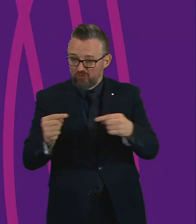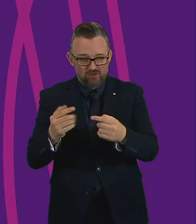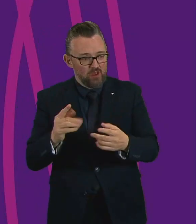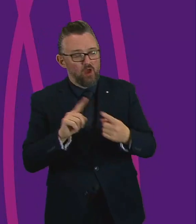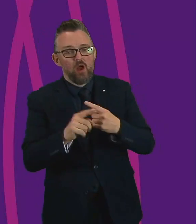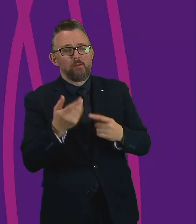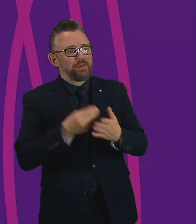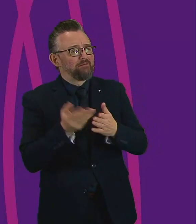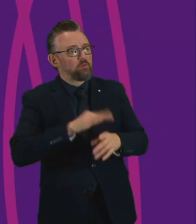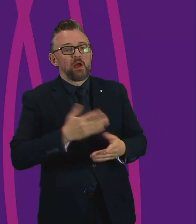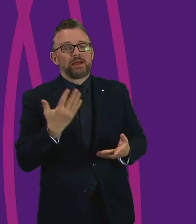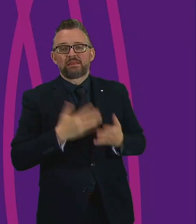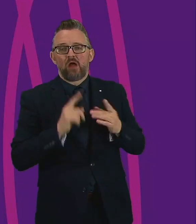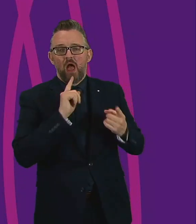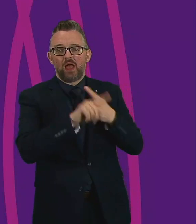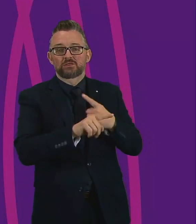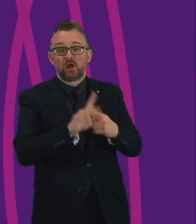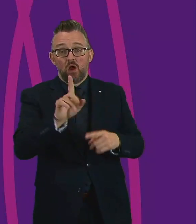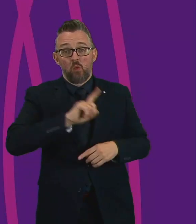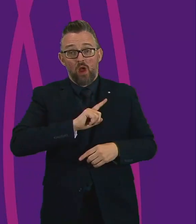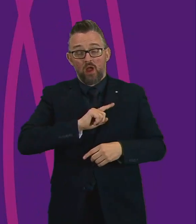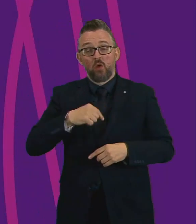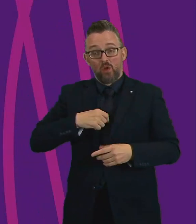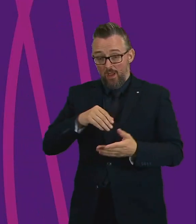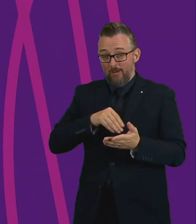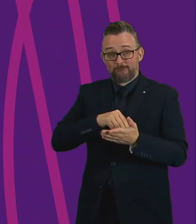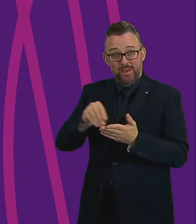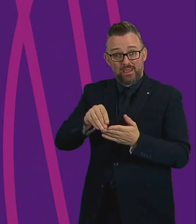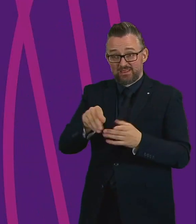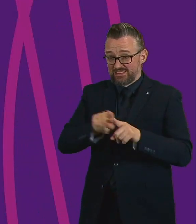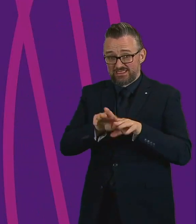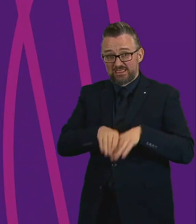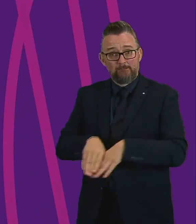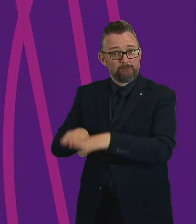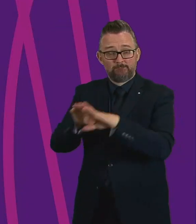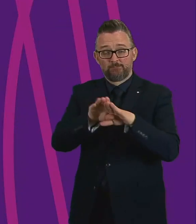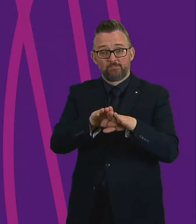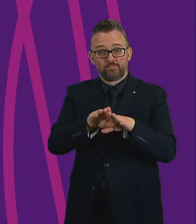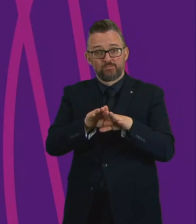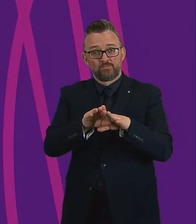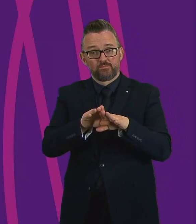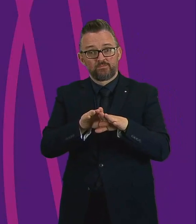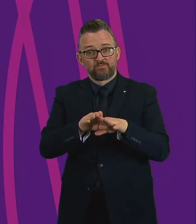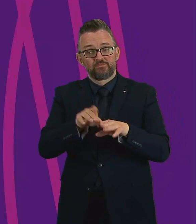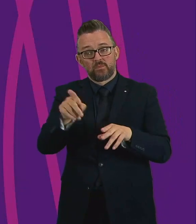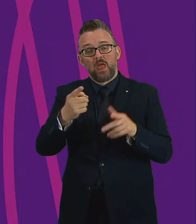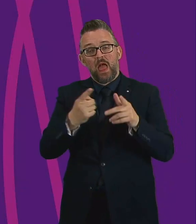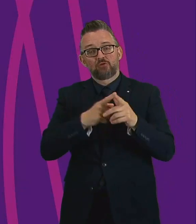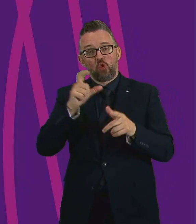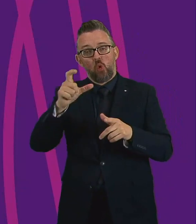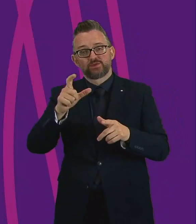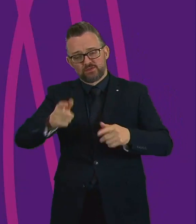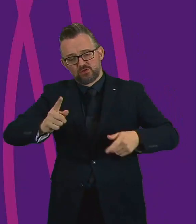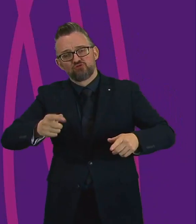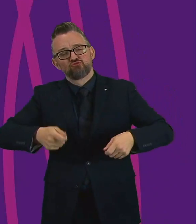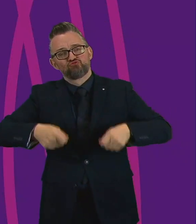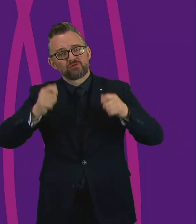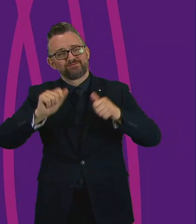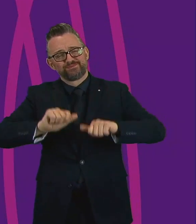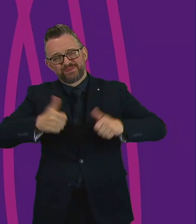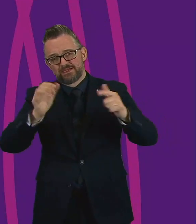money was coming from, because we will be paying this just as much as all other taxpayers in the UK. Angela Constance raised a very important